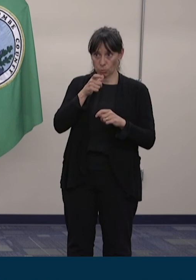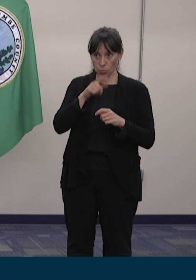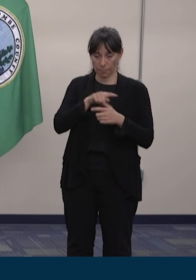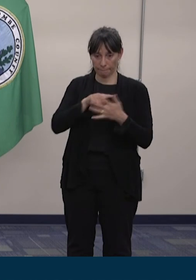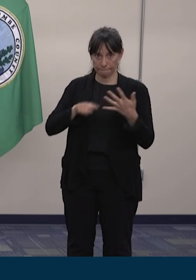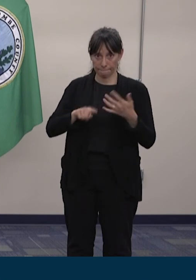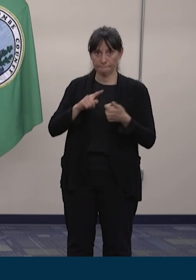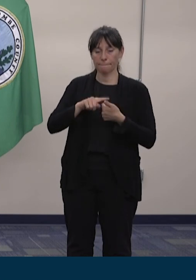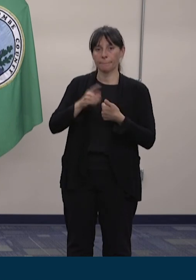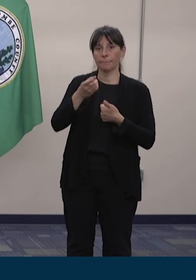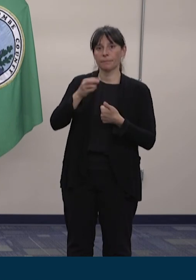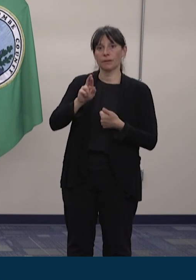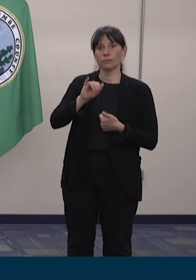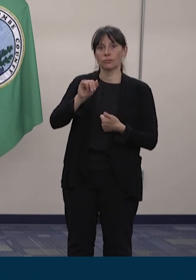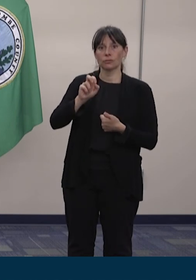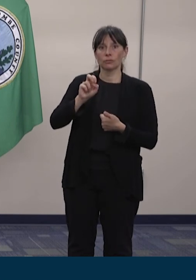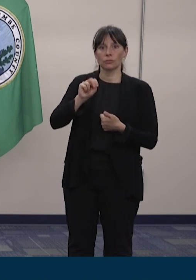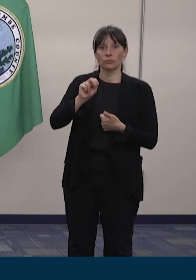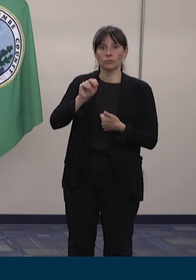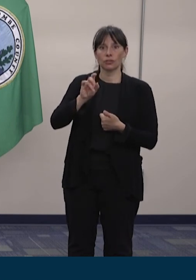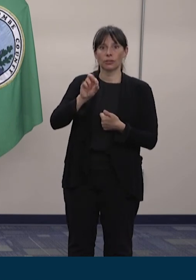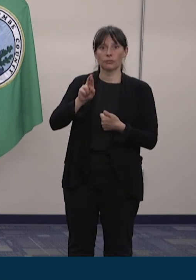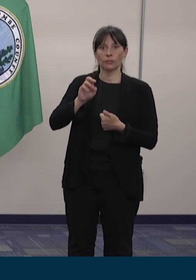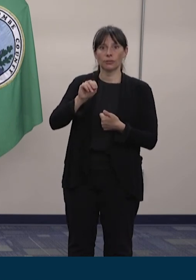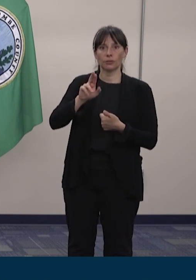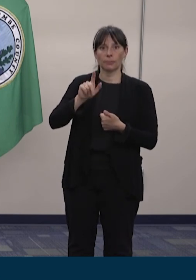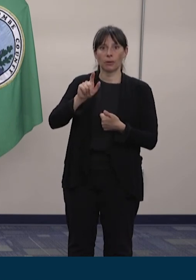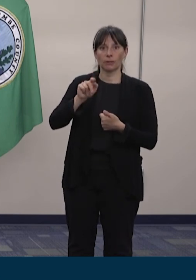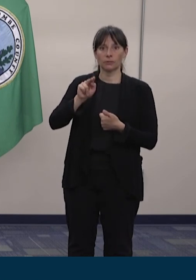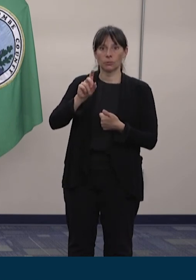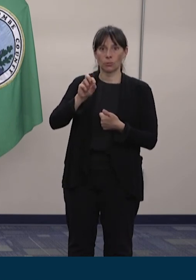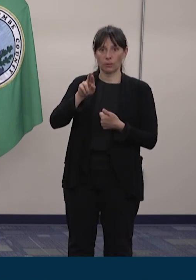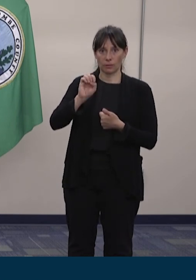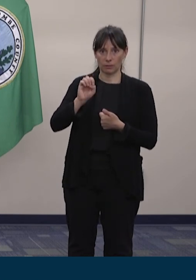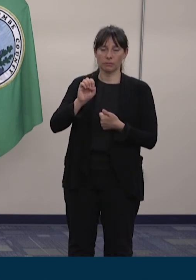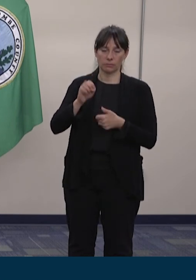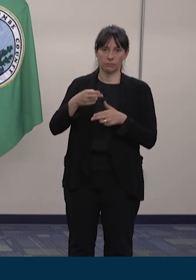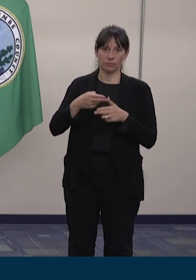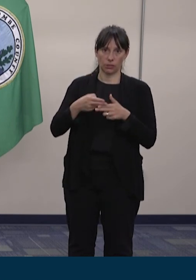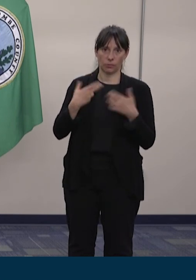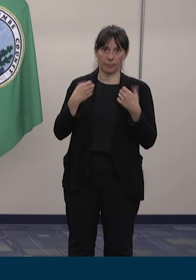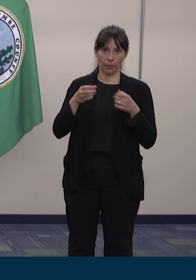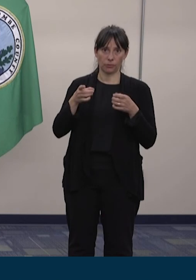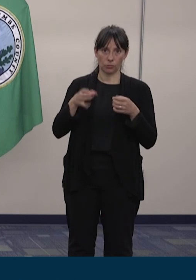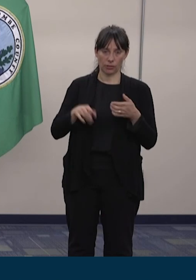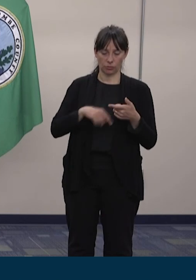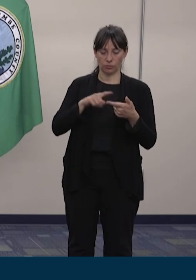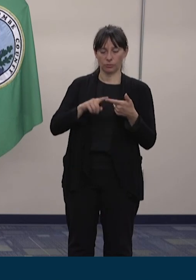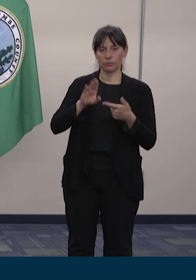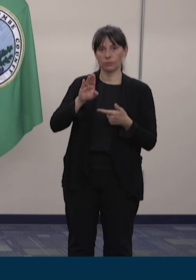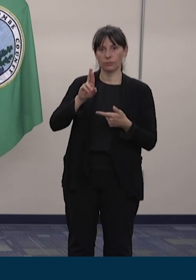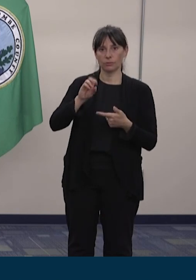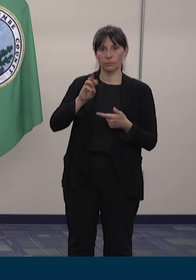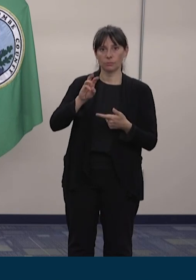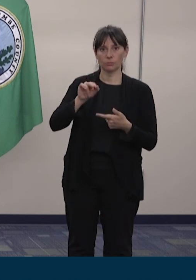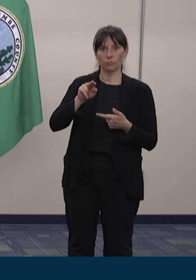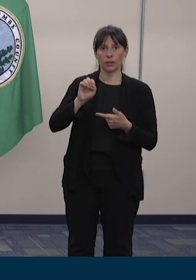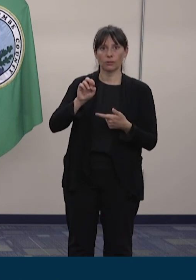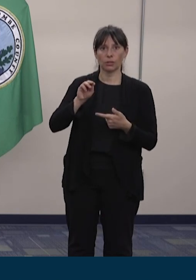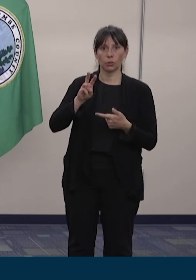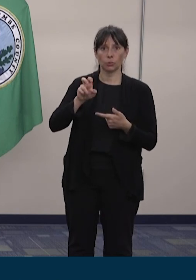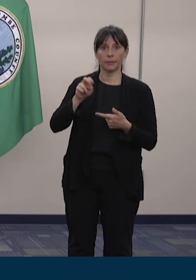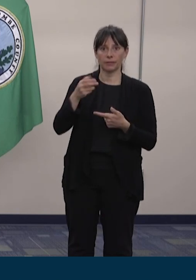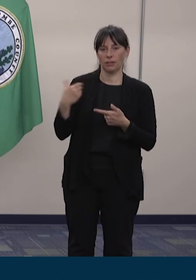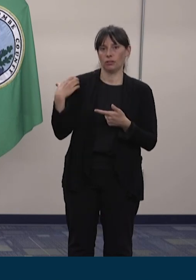Mullendor, doctora Jennifer Mullendor, Interim Public directora Health médica Director, y directora interina de salud Brownie Newman, pública, Chair of the el Buncombe señor County Board of Brownie